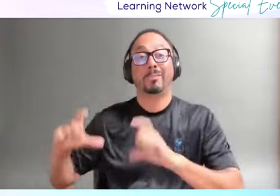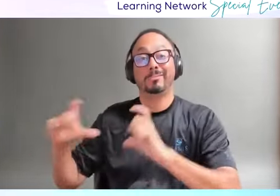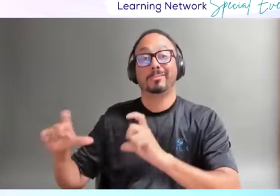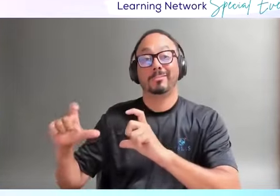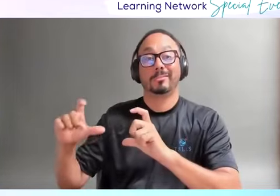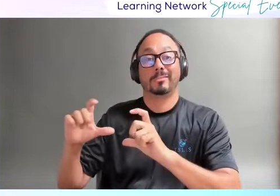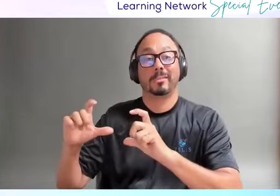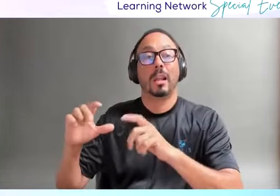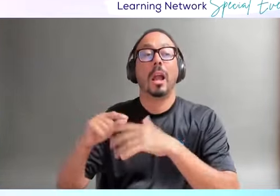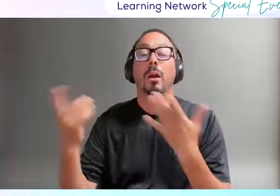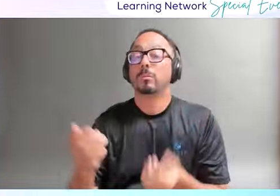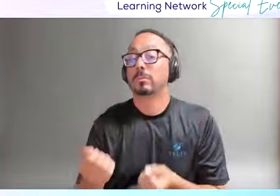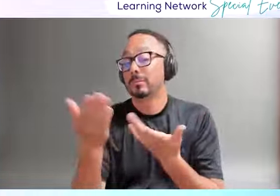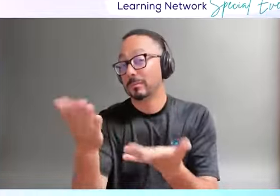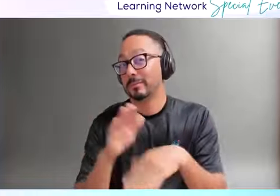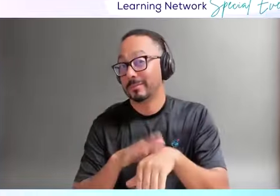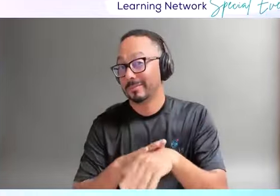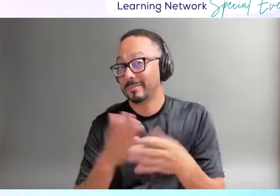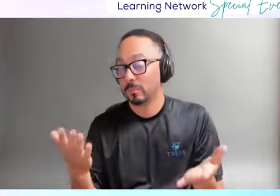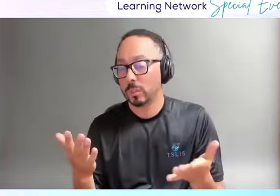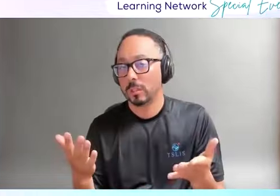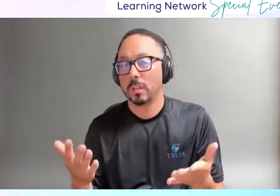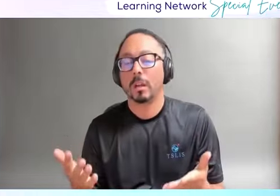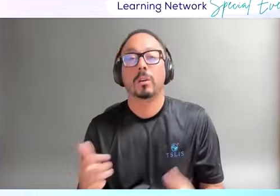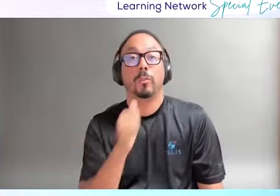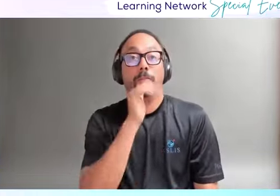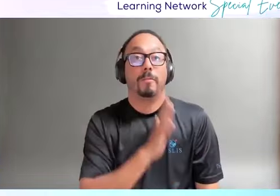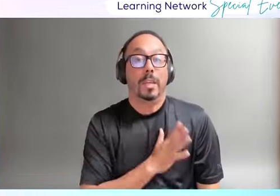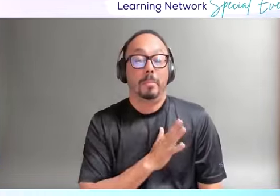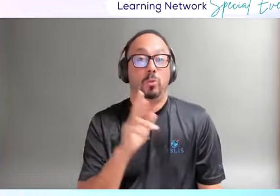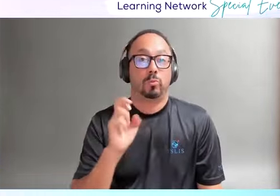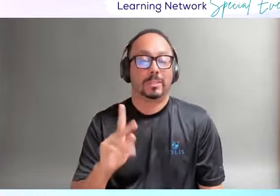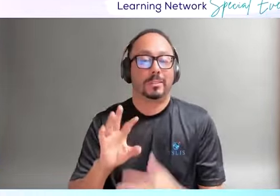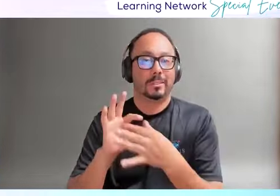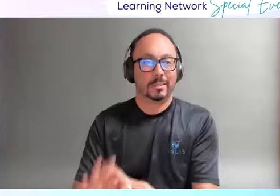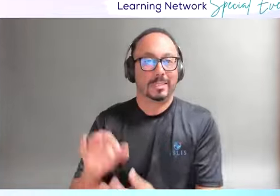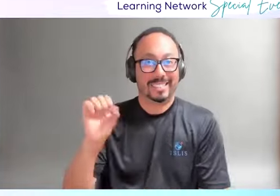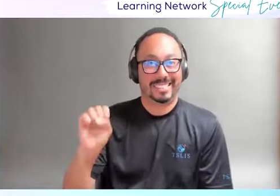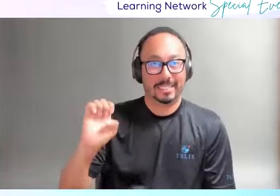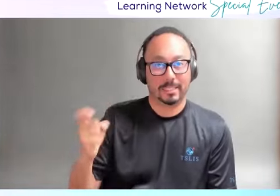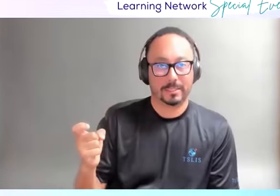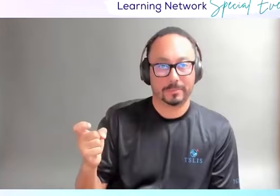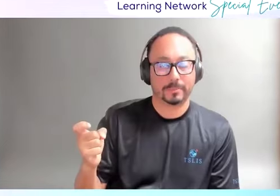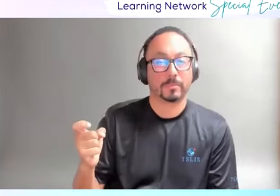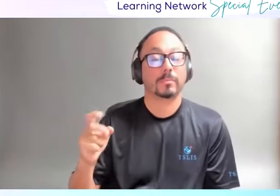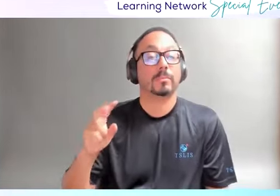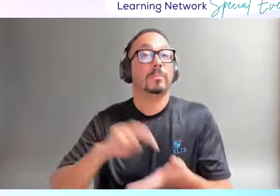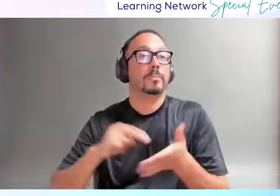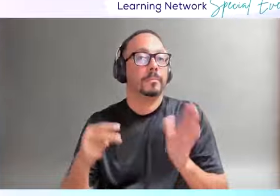that female risk, that is sex-related female risk, meant that we had to recommend lower consumption